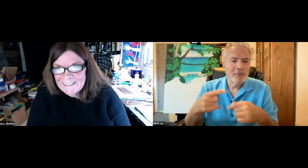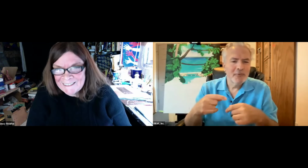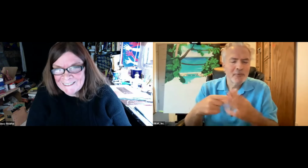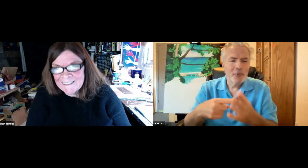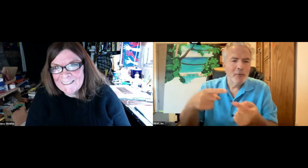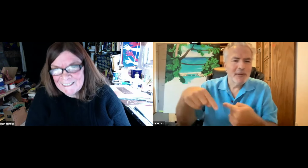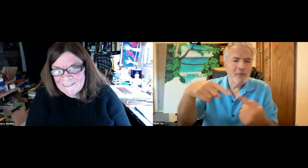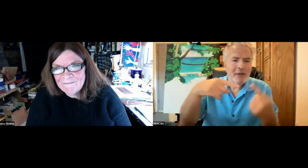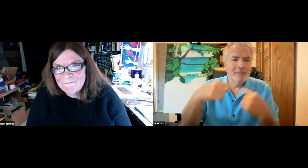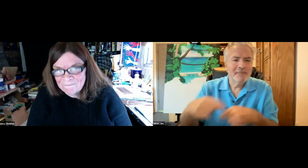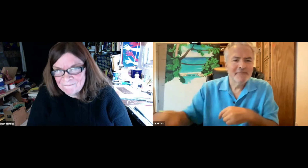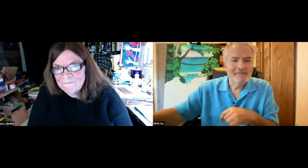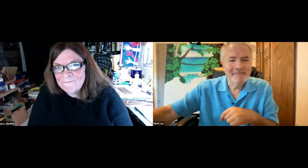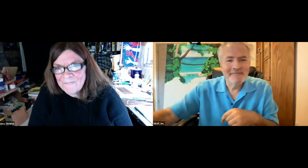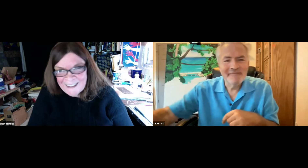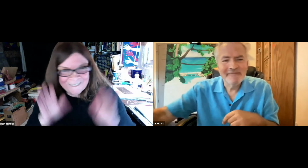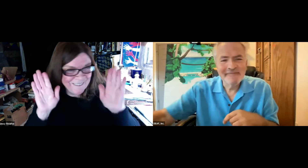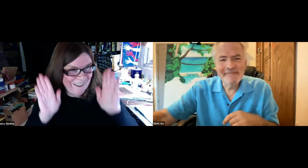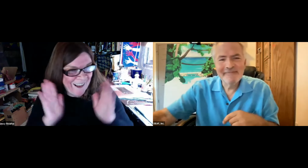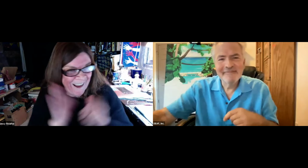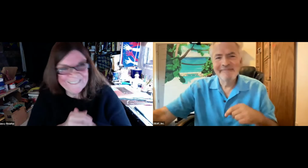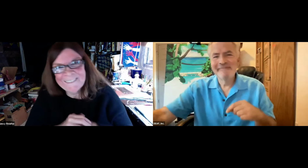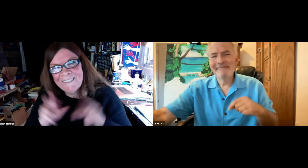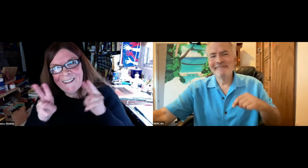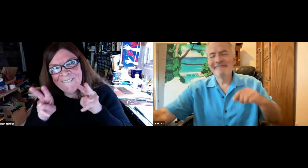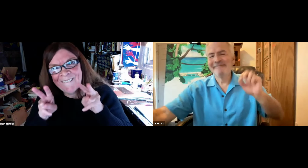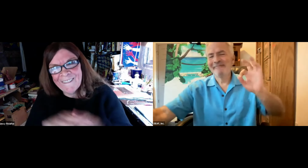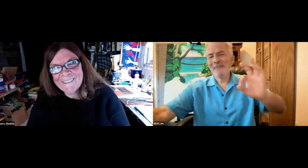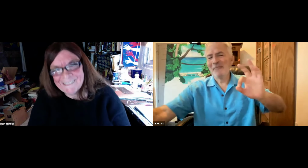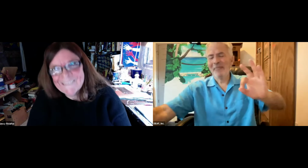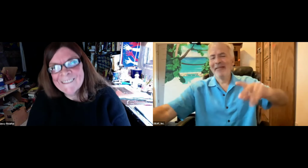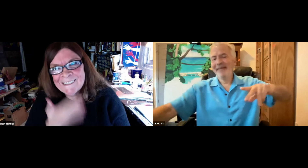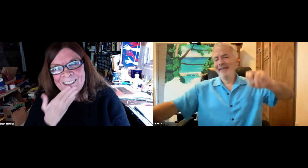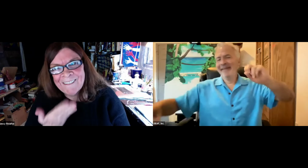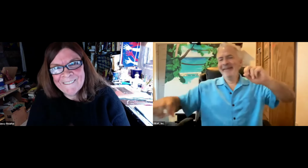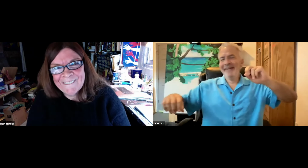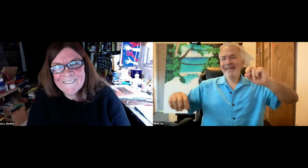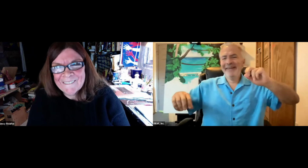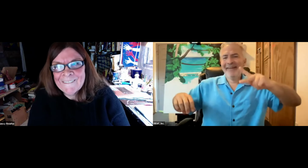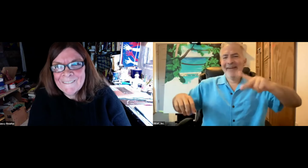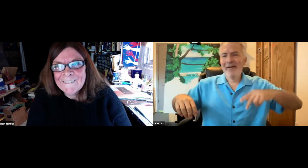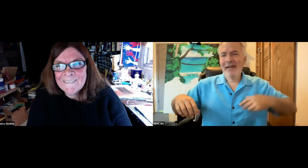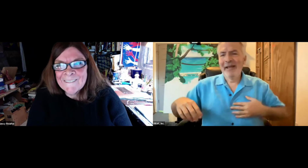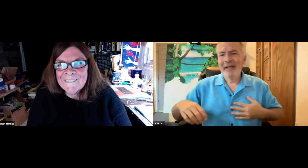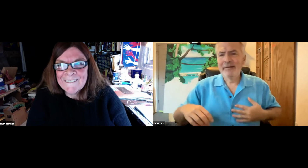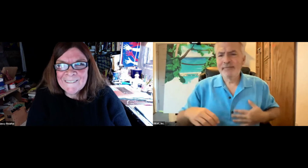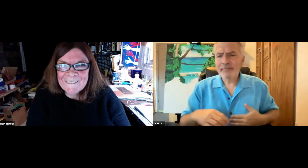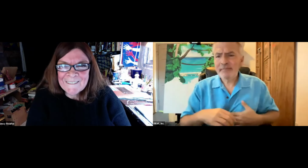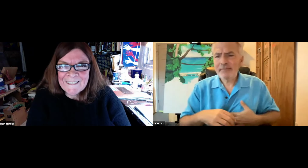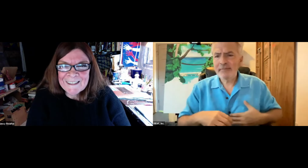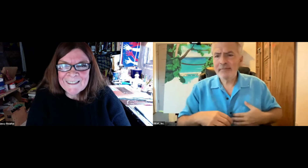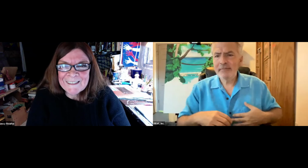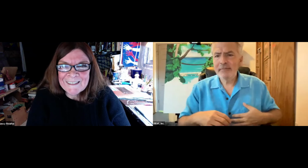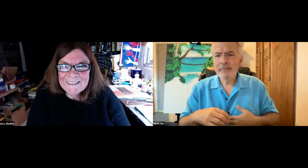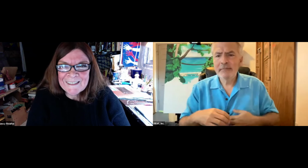I would love to see you. I'd be thrilled to show you around the place. So come on over. Well, I look forward to that. That seems